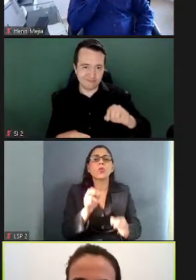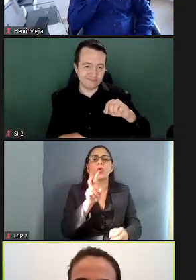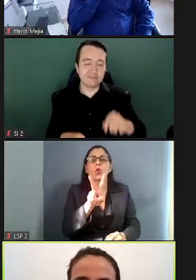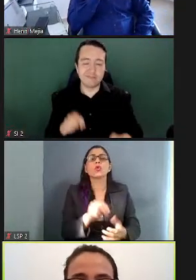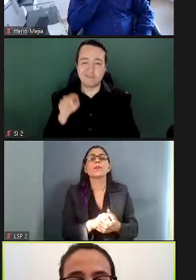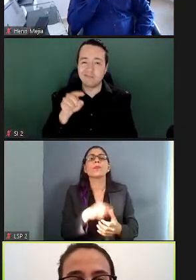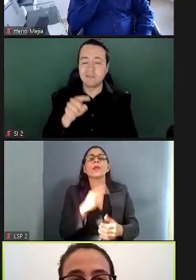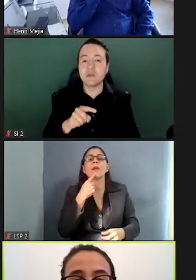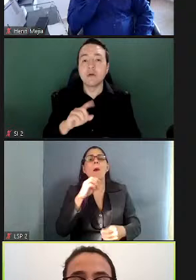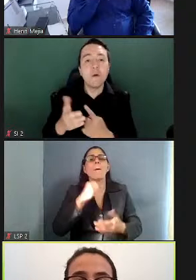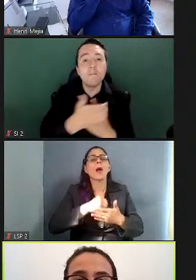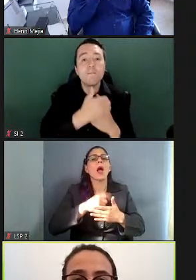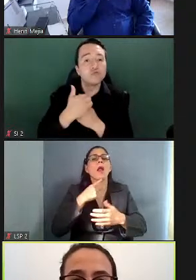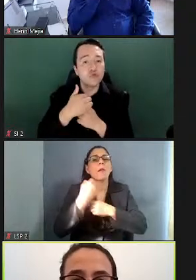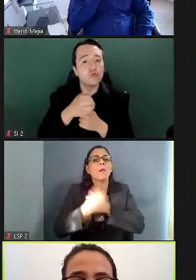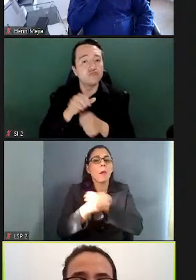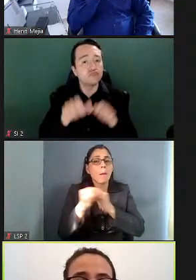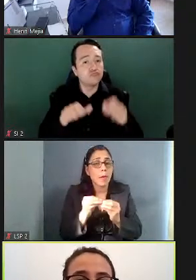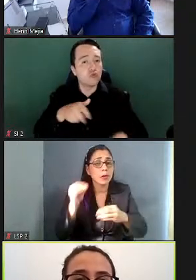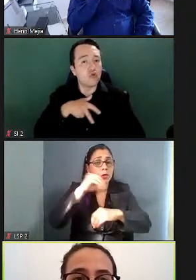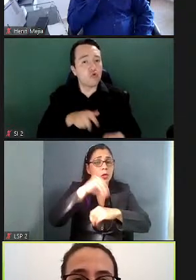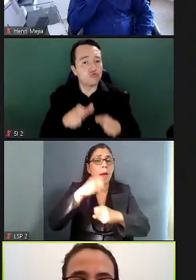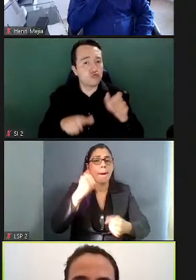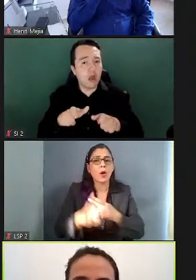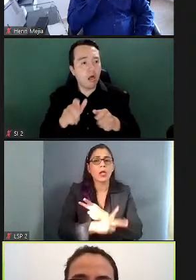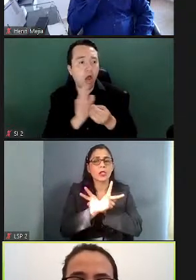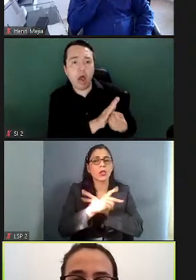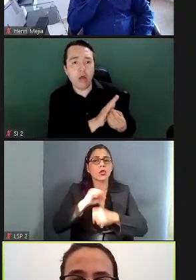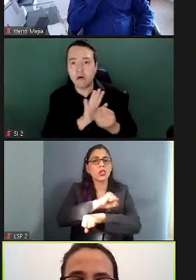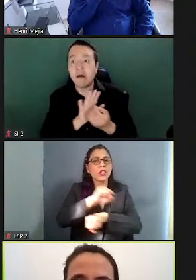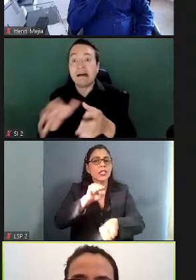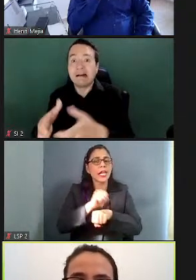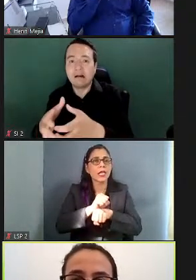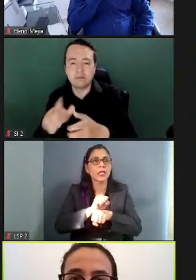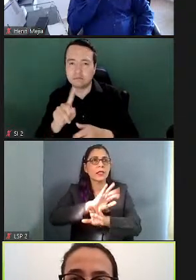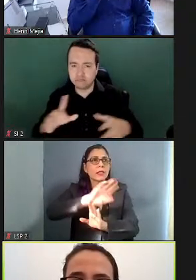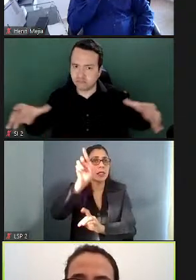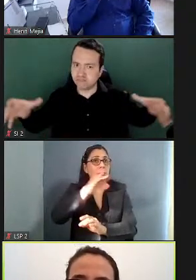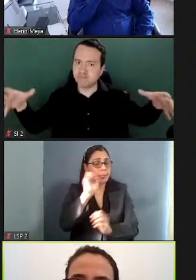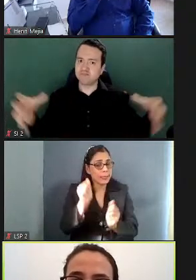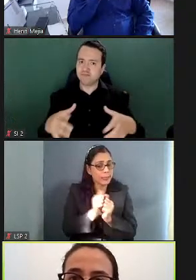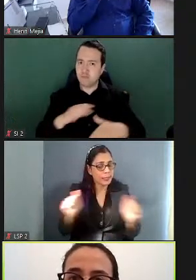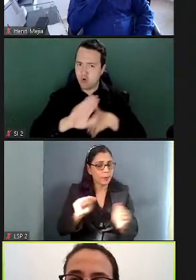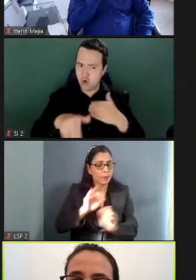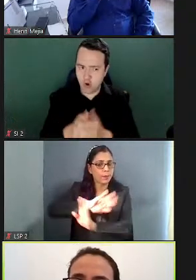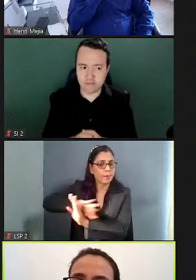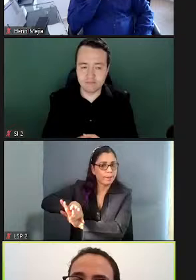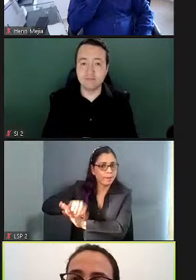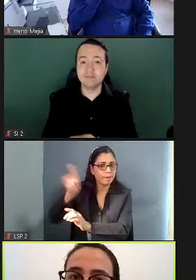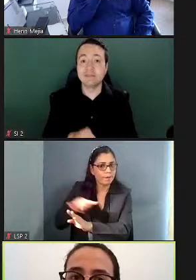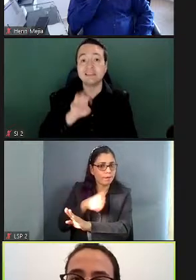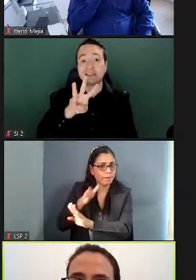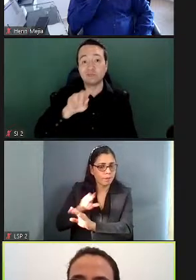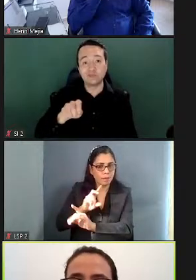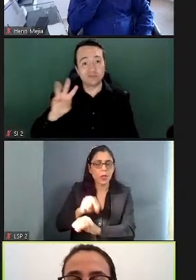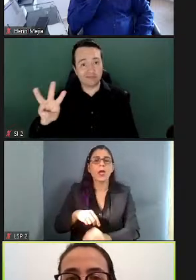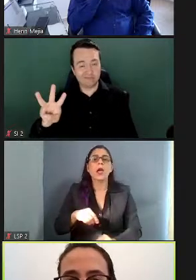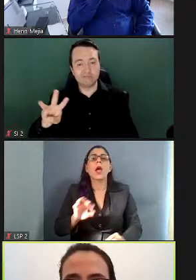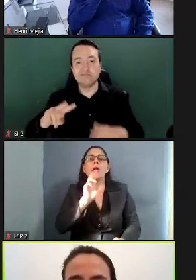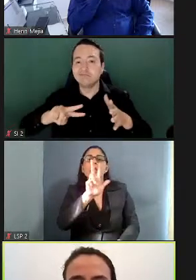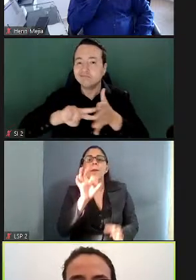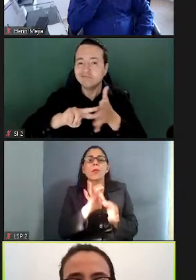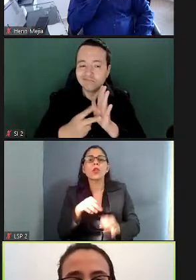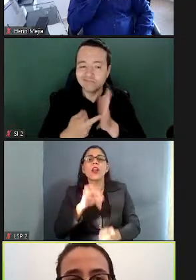without discrimination 3.3 developing and surveilling the compliance